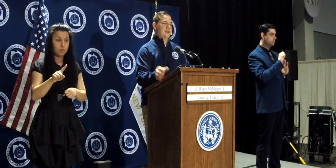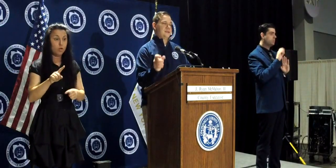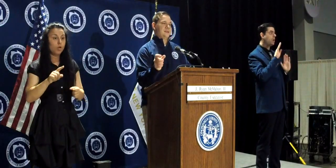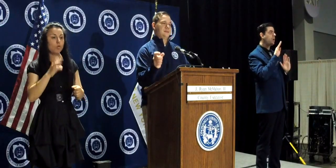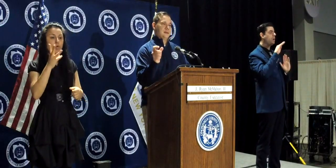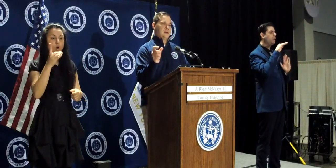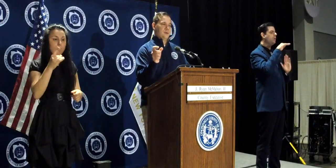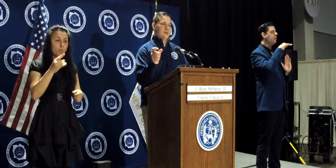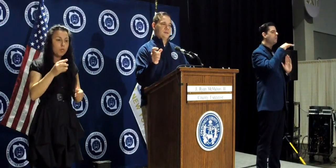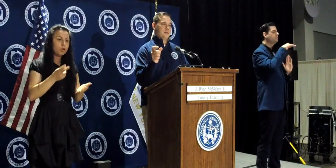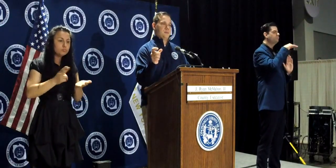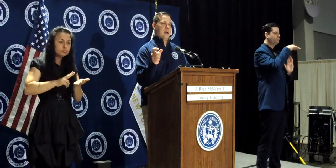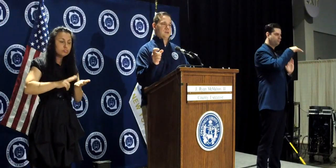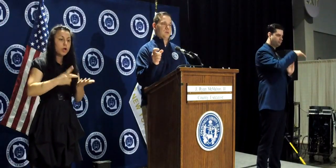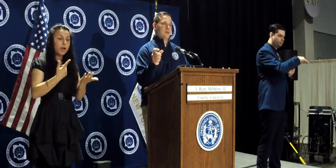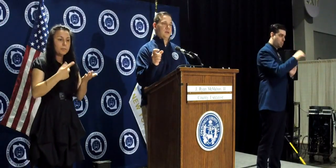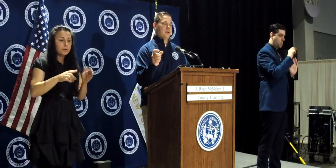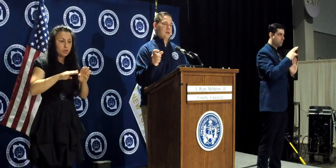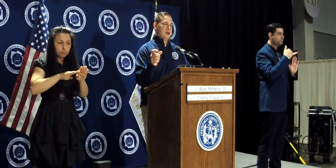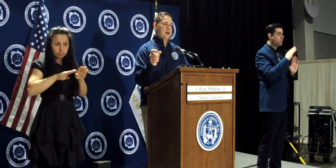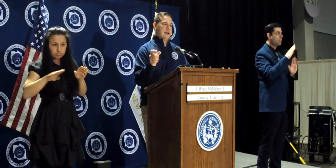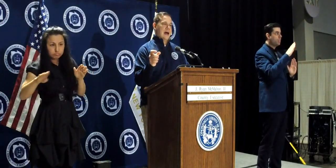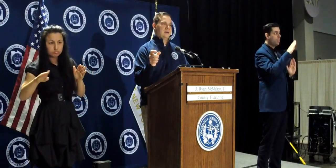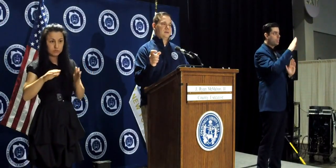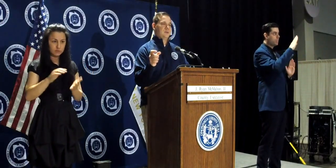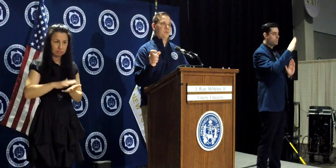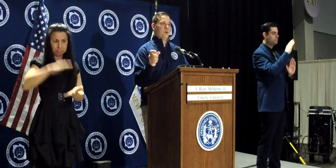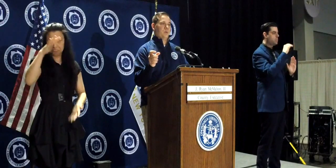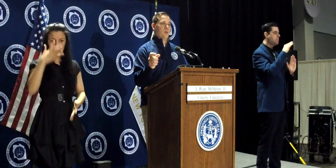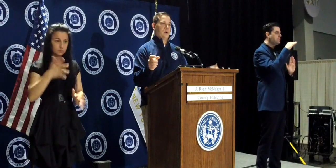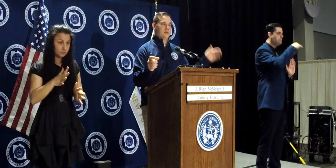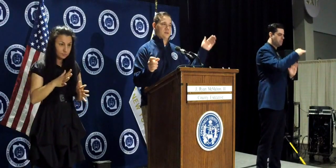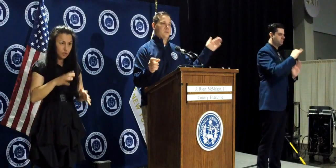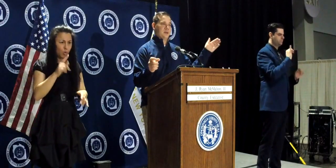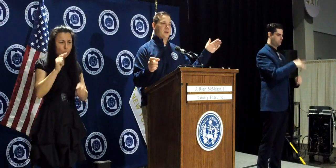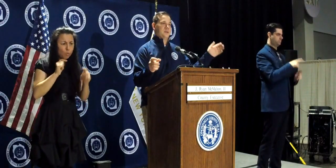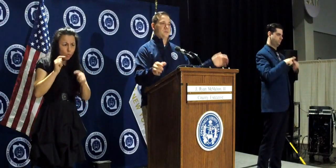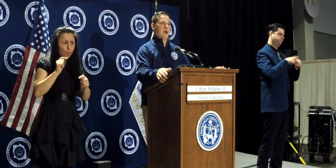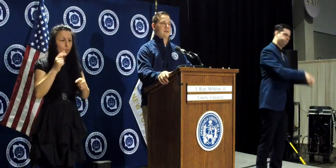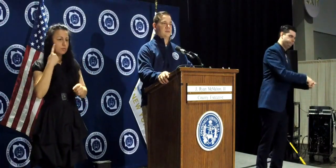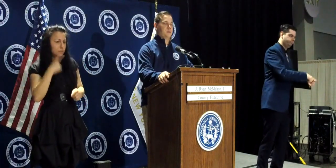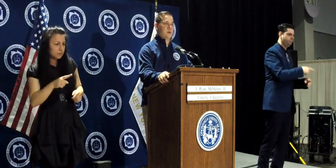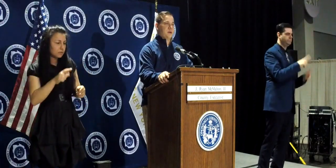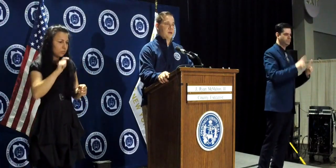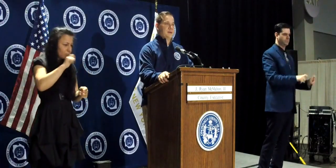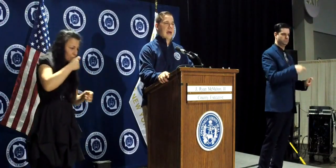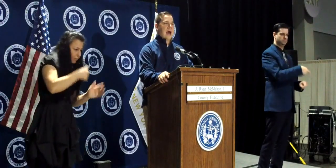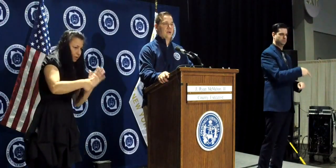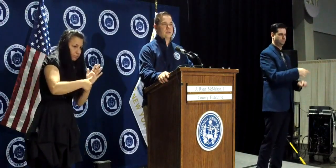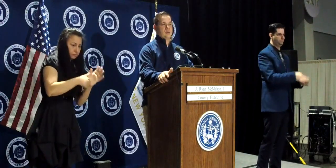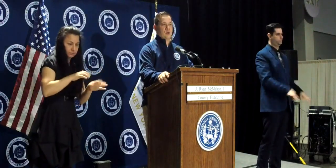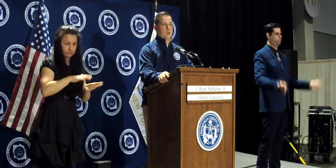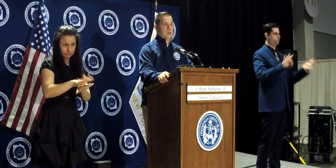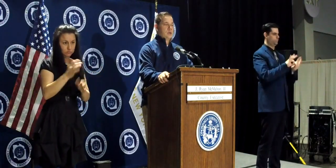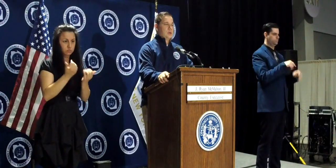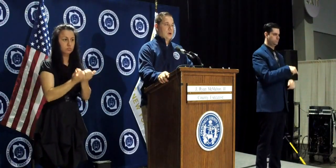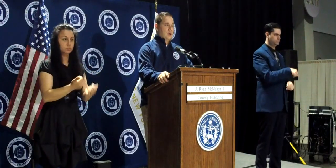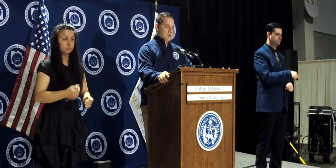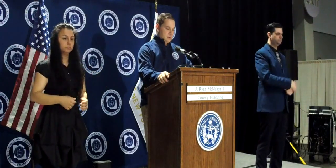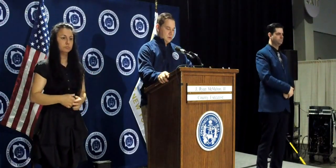demand for testing has increased this past week, not to the point where it was in the beginning of this process, but it's higher.